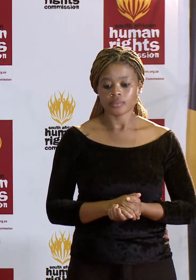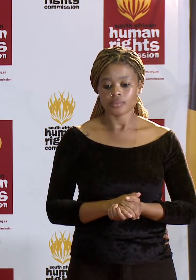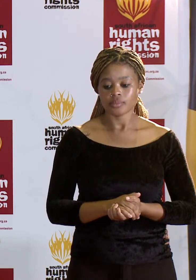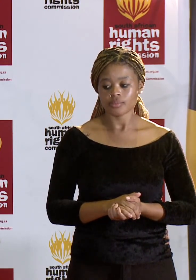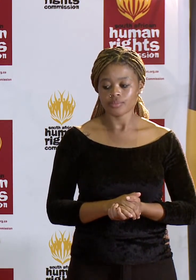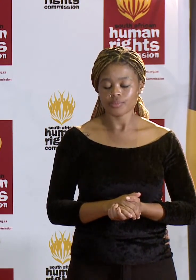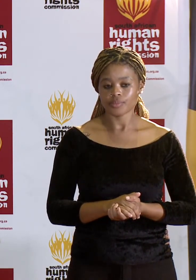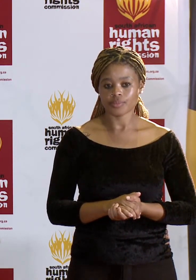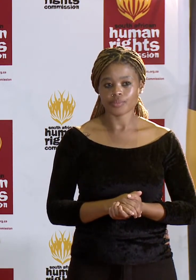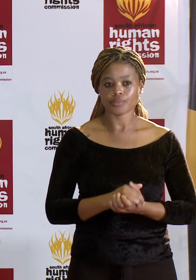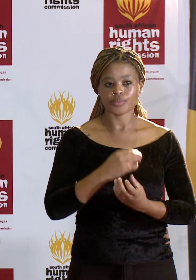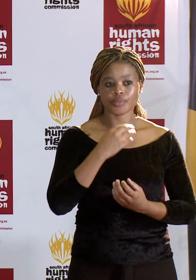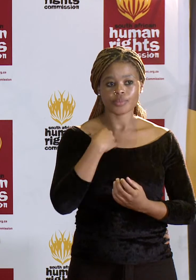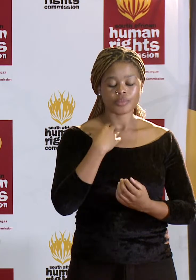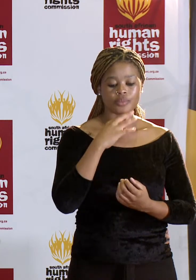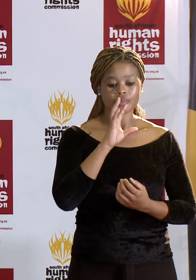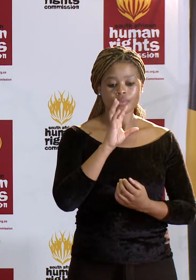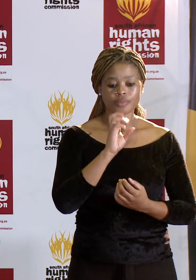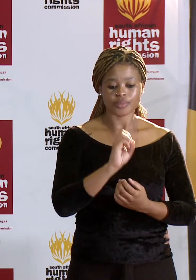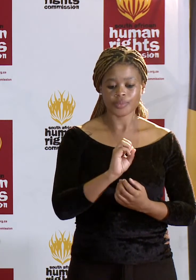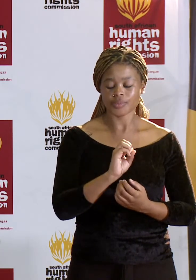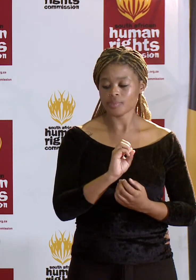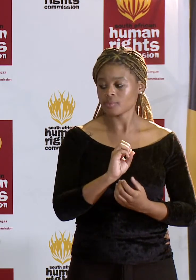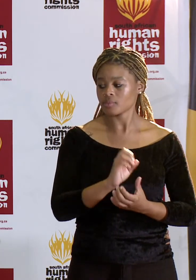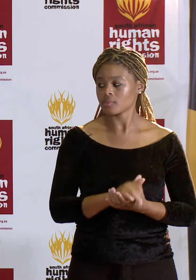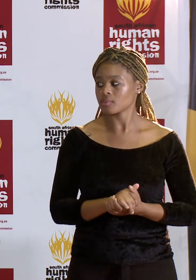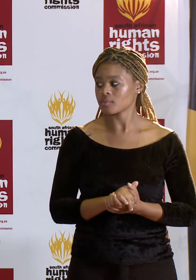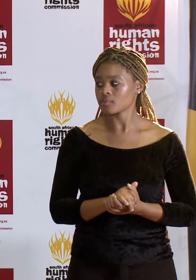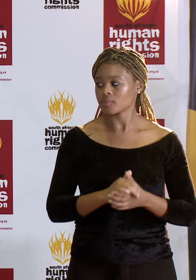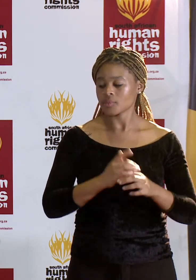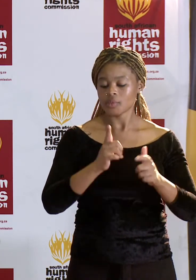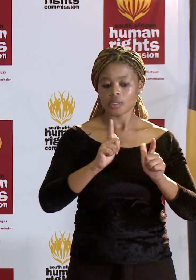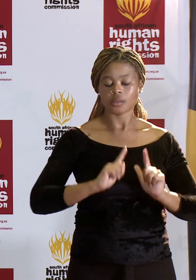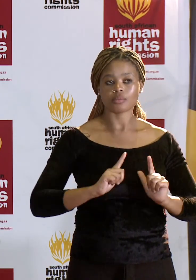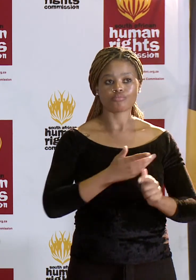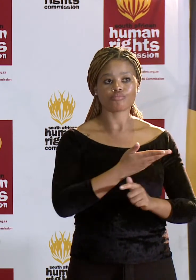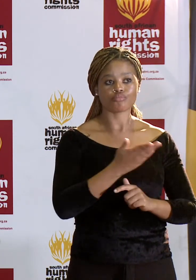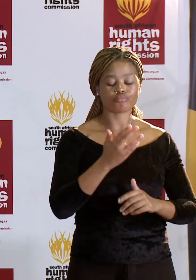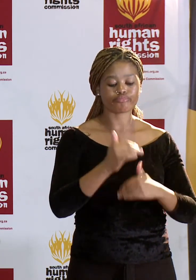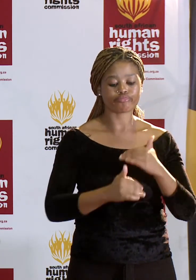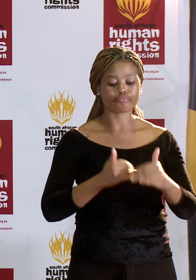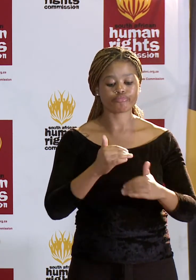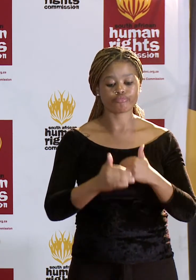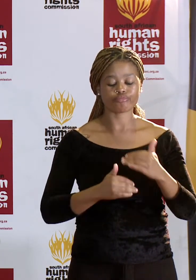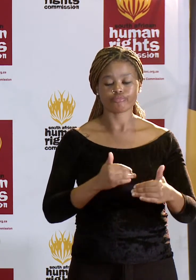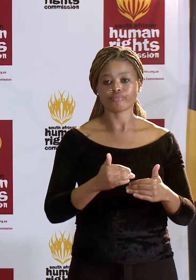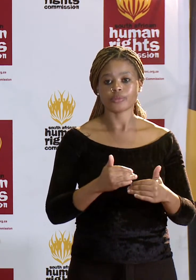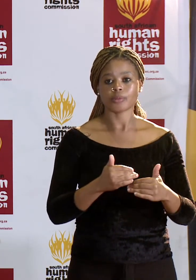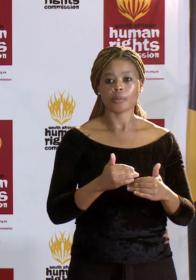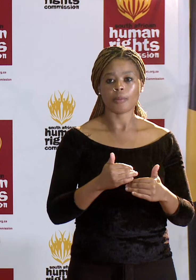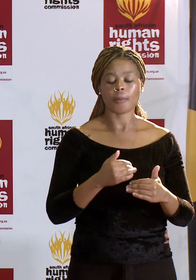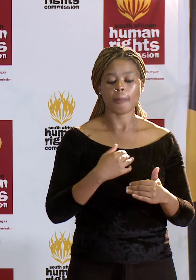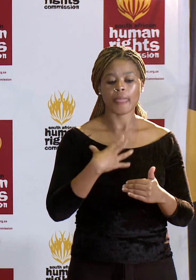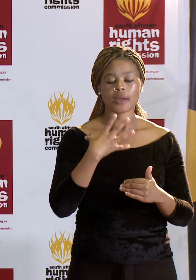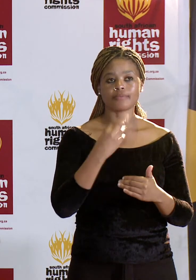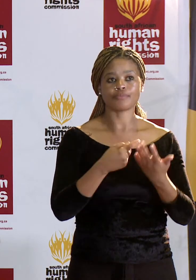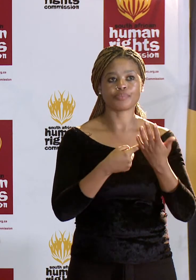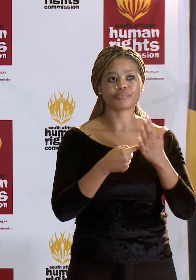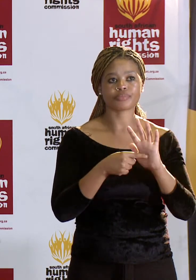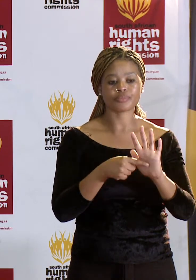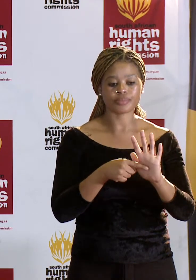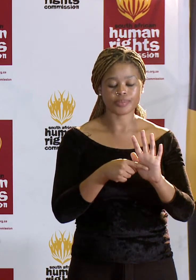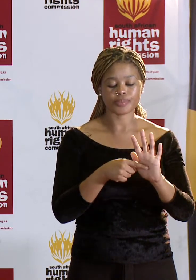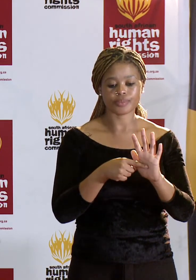being made to have it flighted, allow me to proceed addressing you and indicate that it